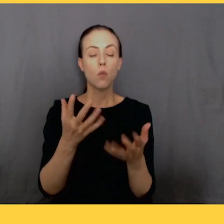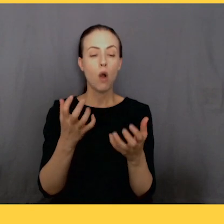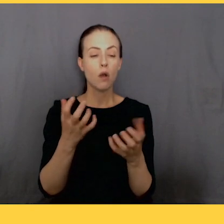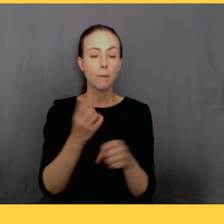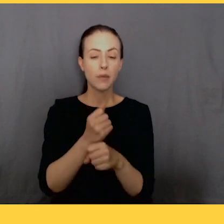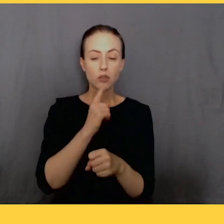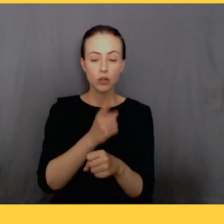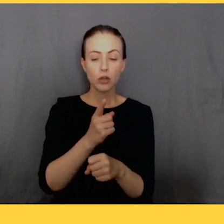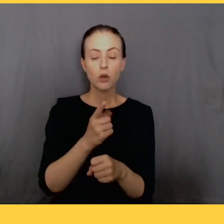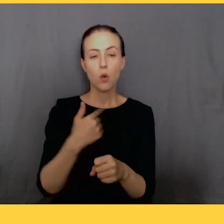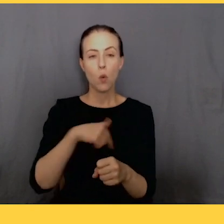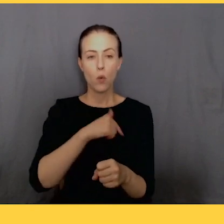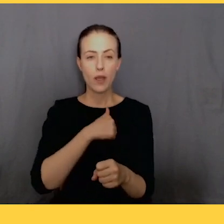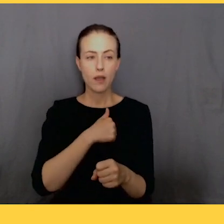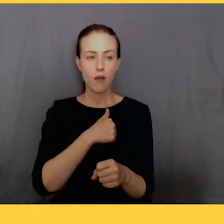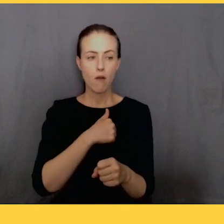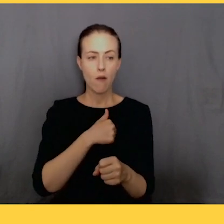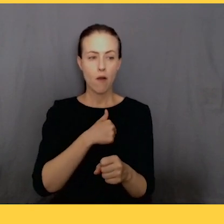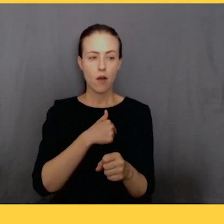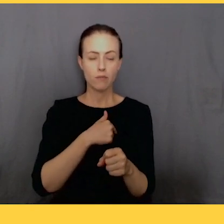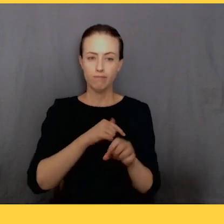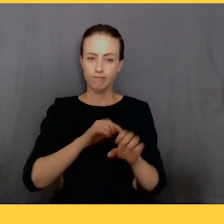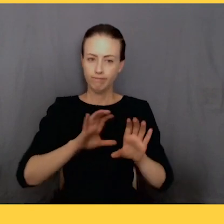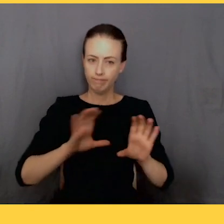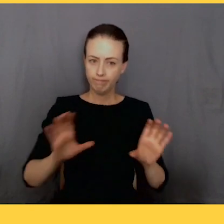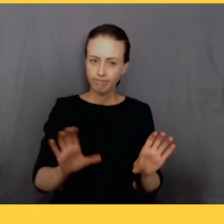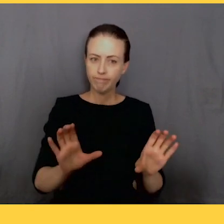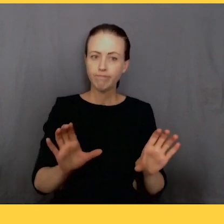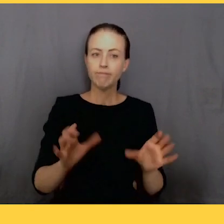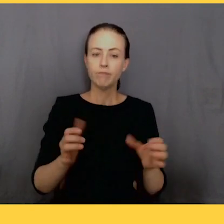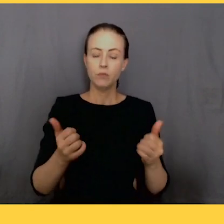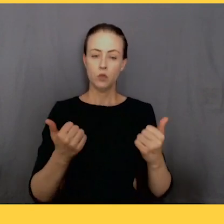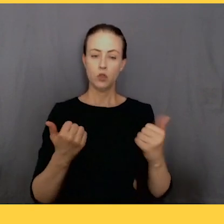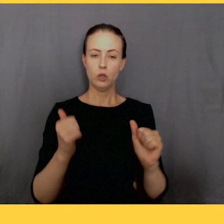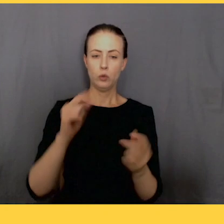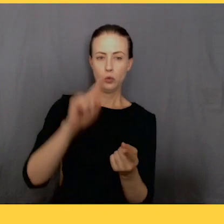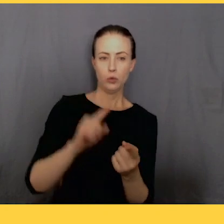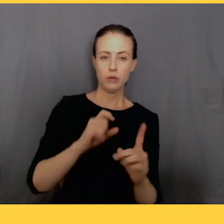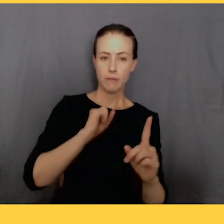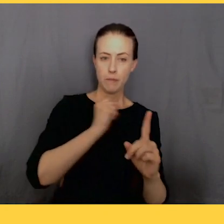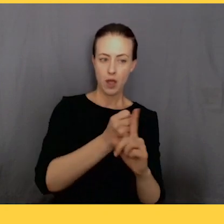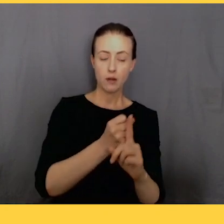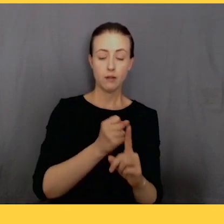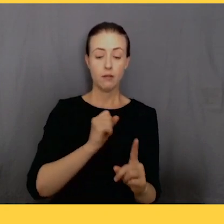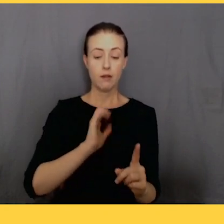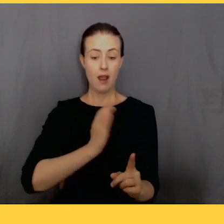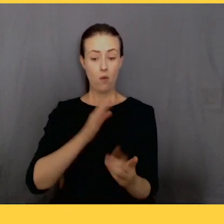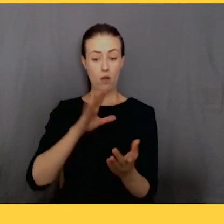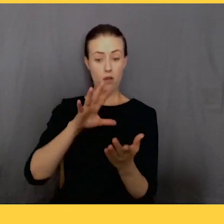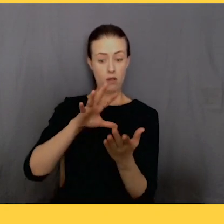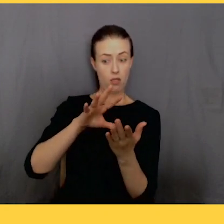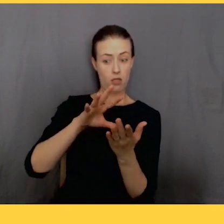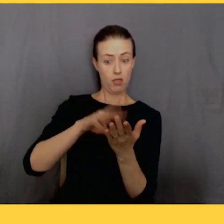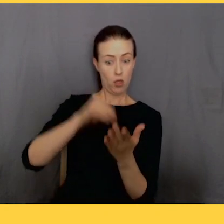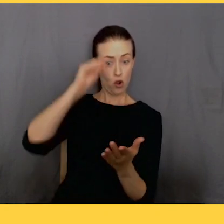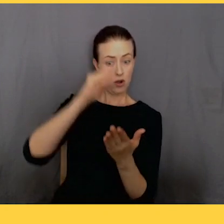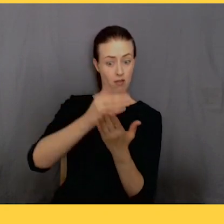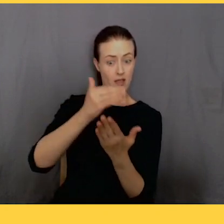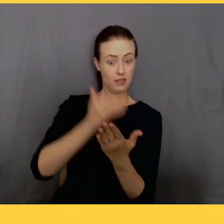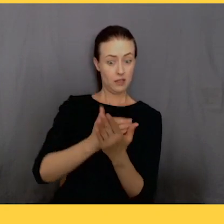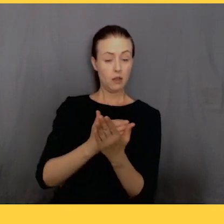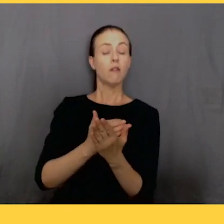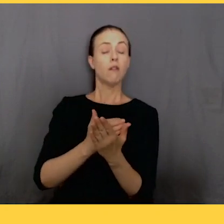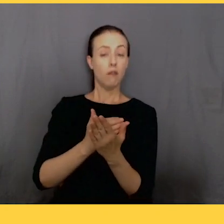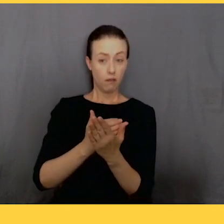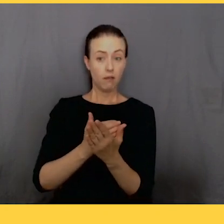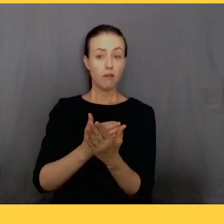actively addressing these issues. And the lessons that we learned is helping us to